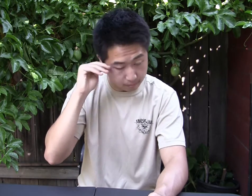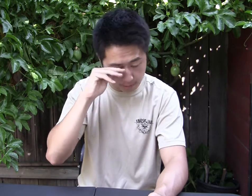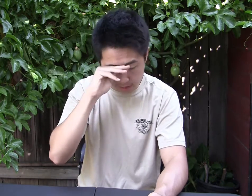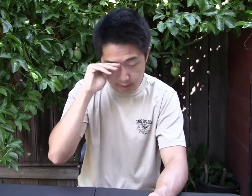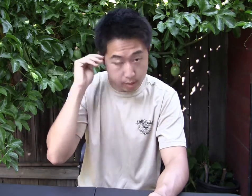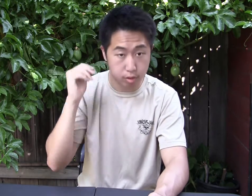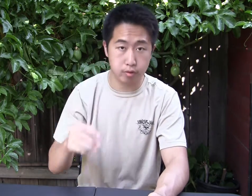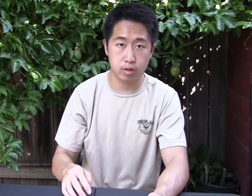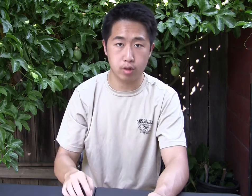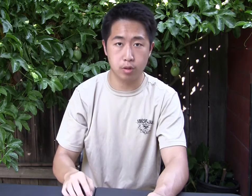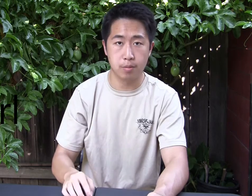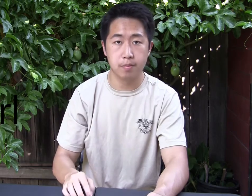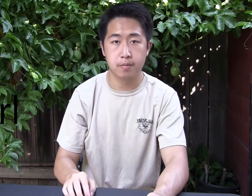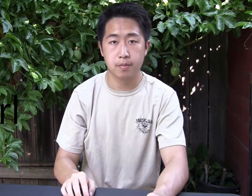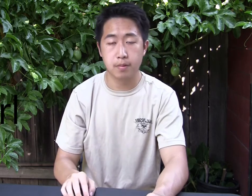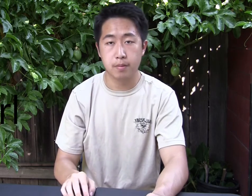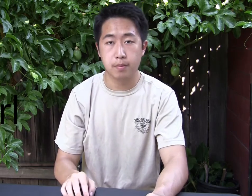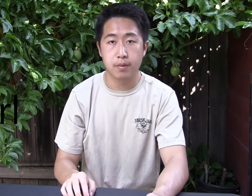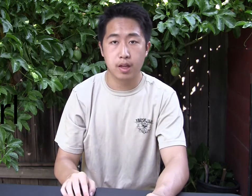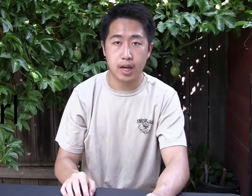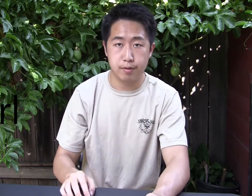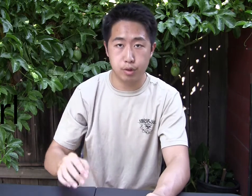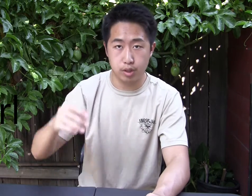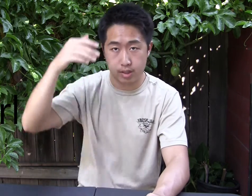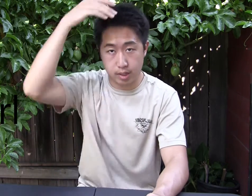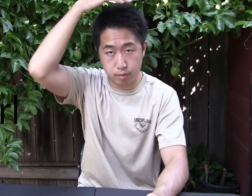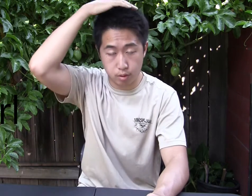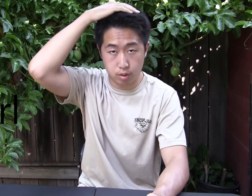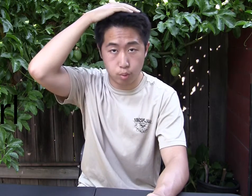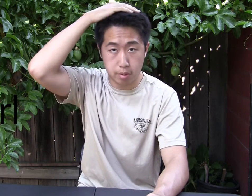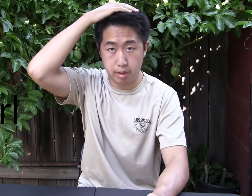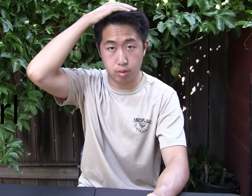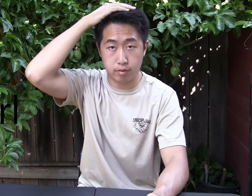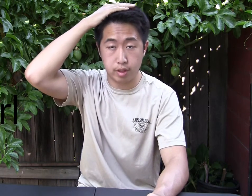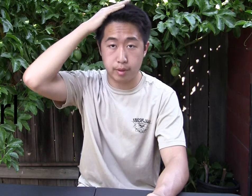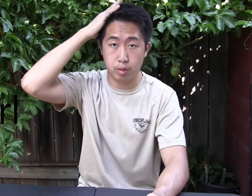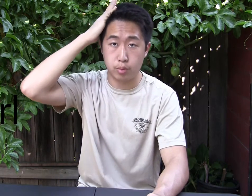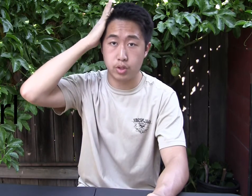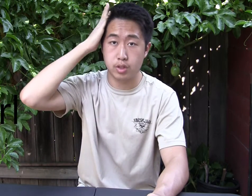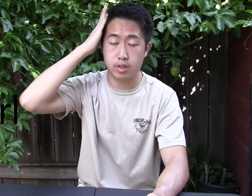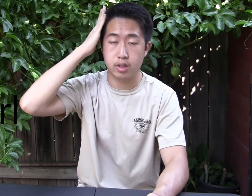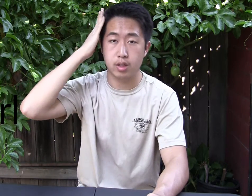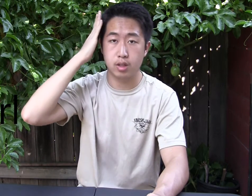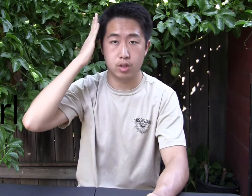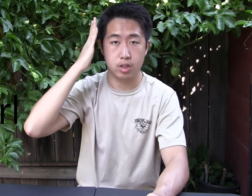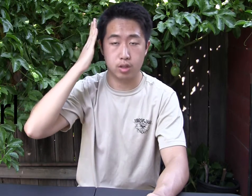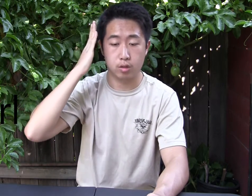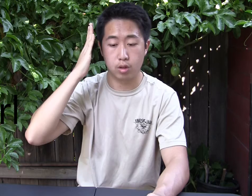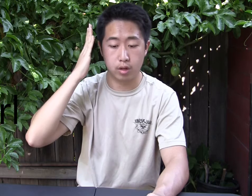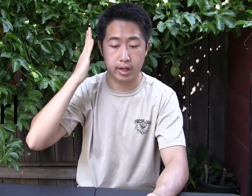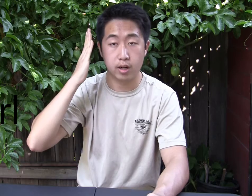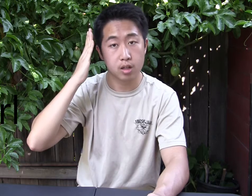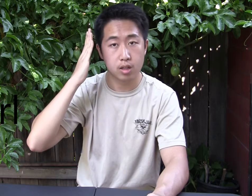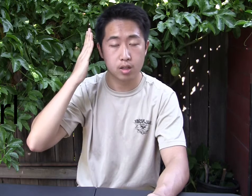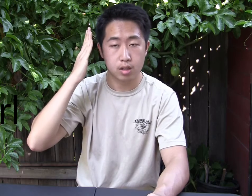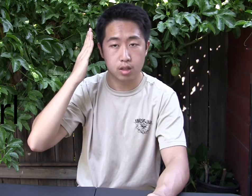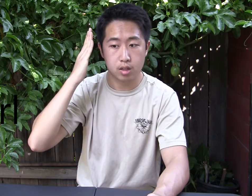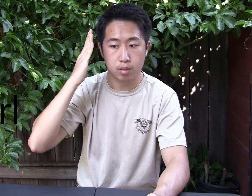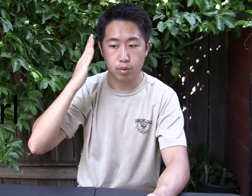It's similar for a girl. After doing the sign for woman or female, which is touching your long hair, move it